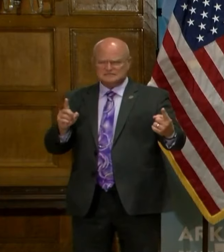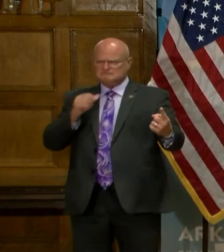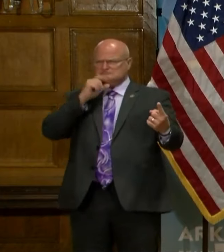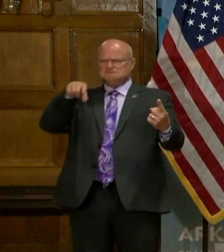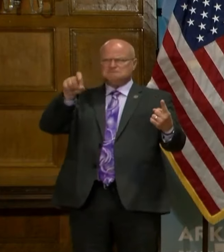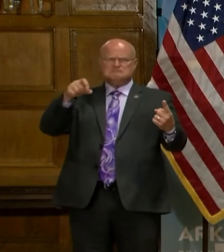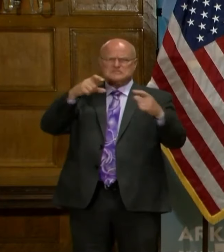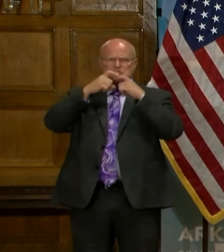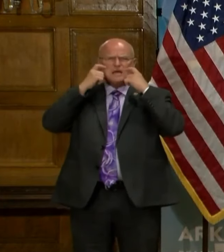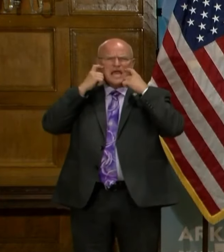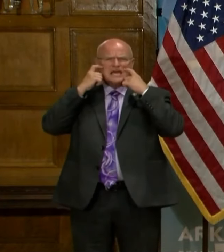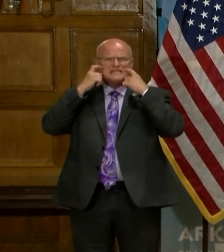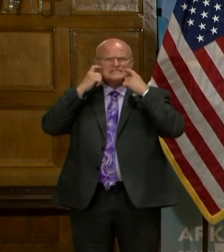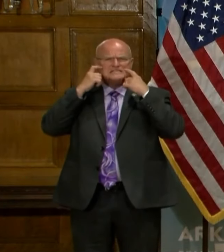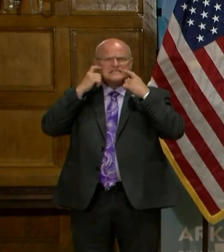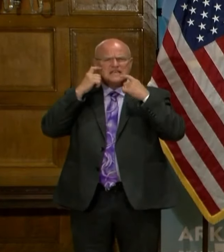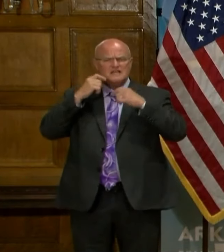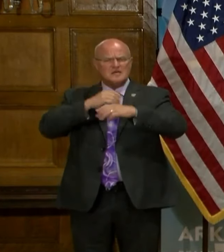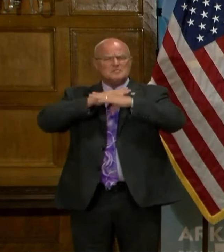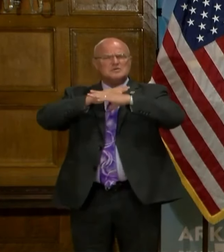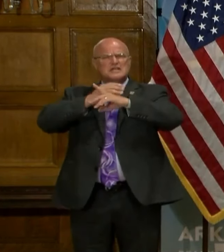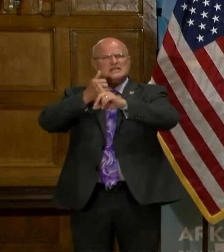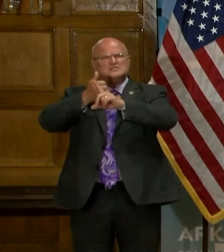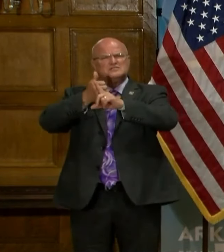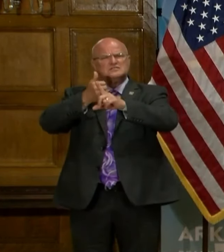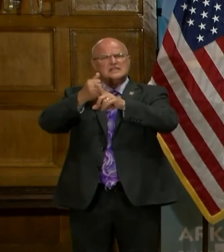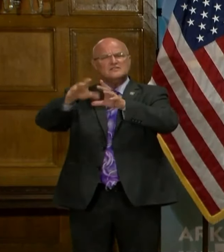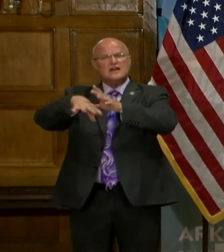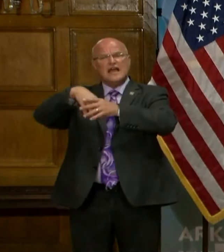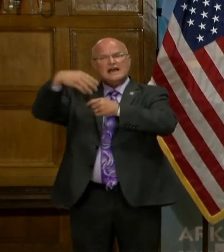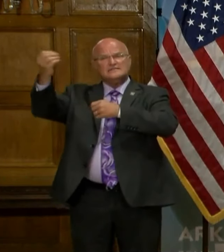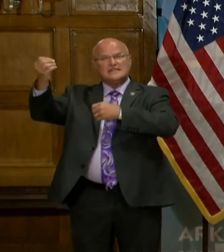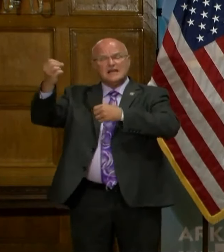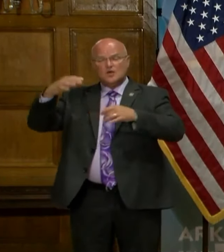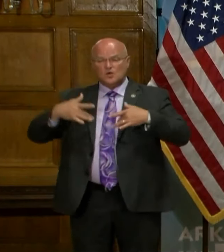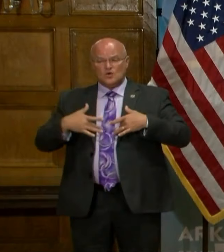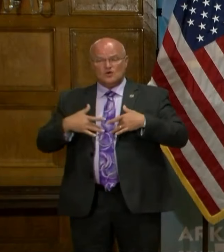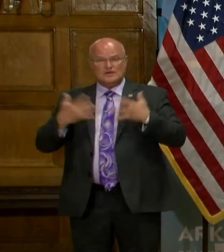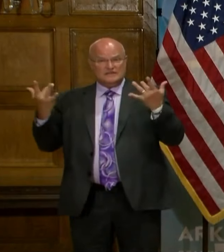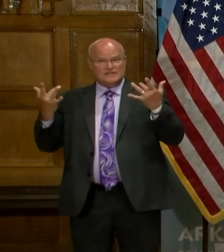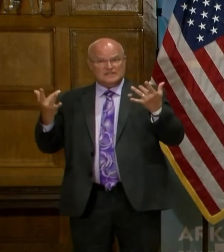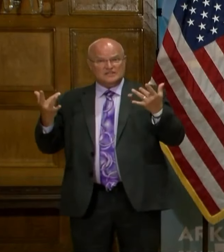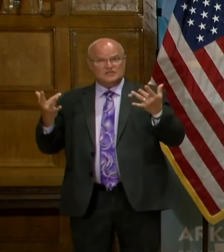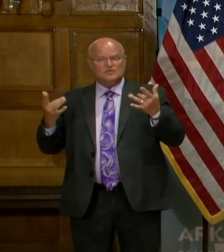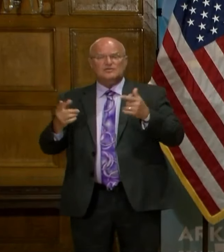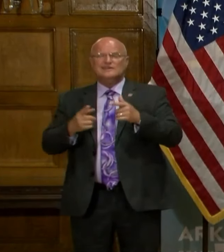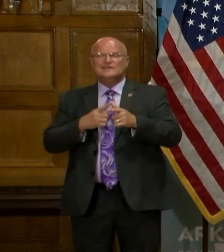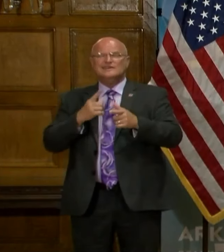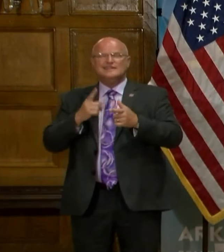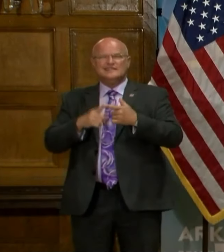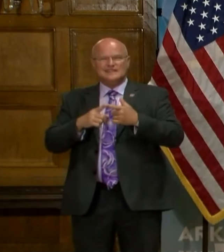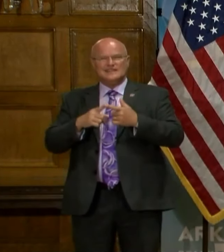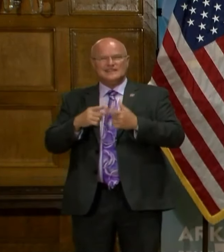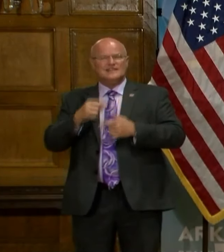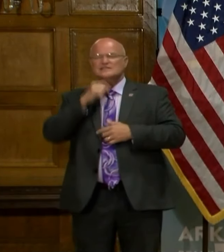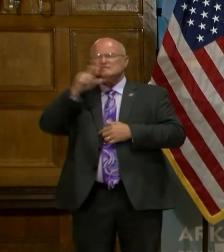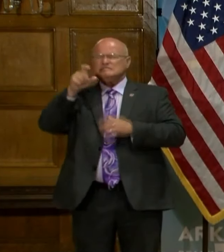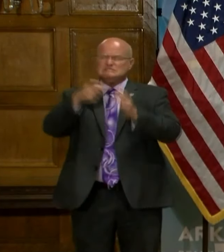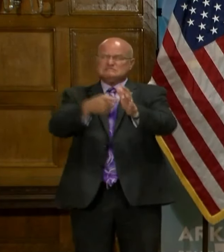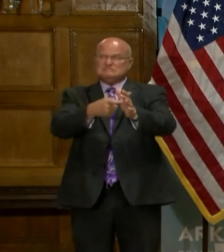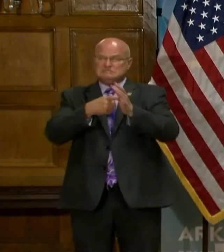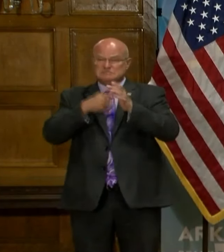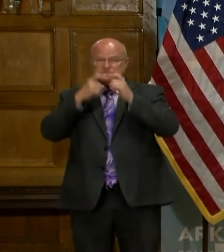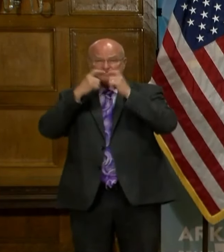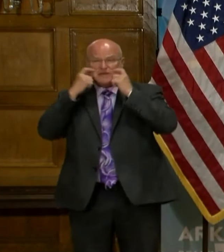don't need to wear a mask. If you can protect yourself outdoors or in a venue, then we don't have to